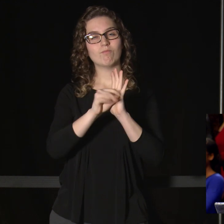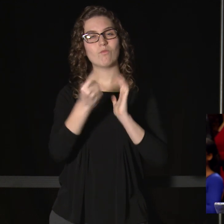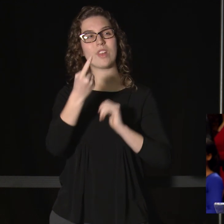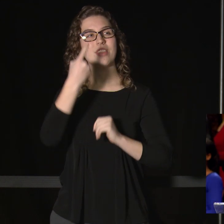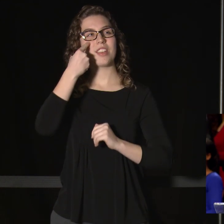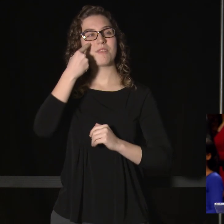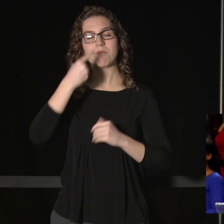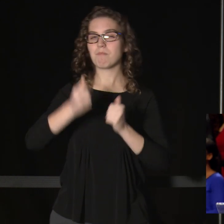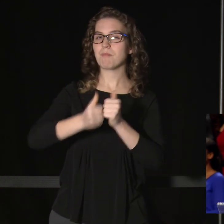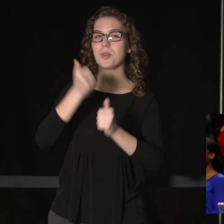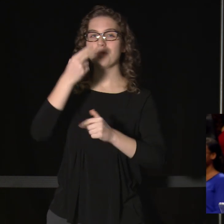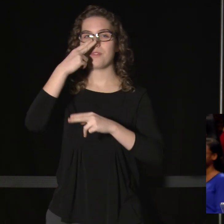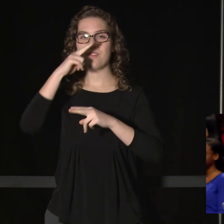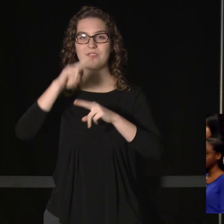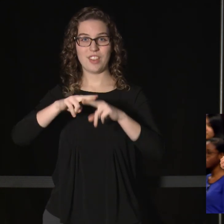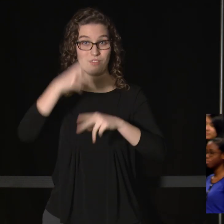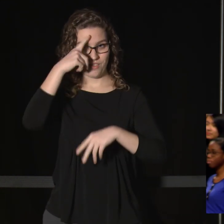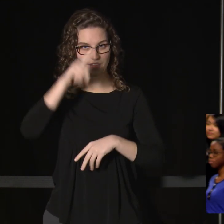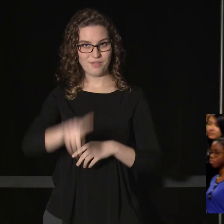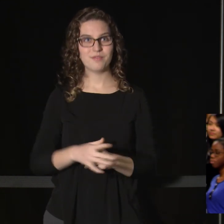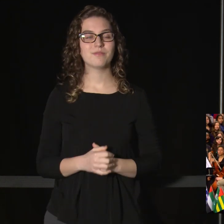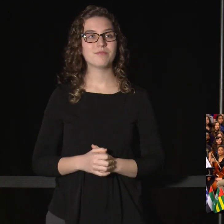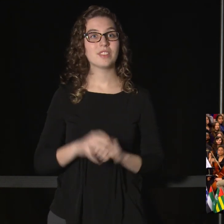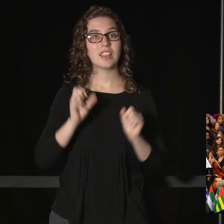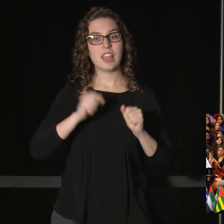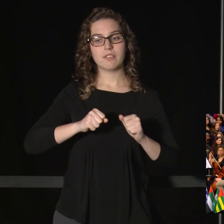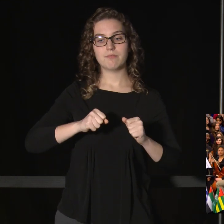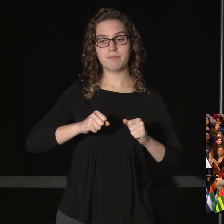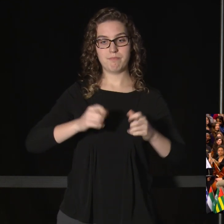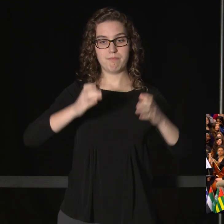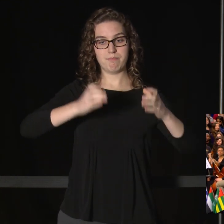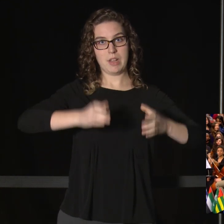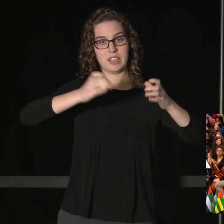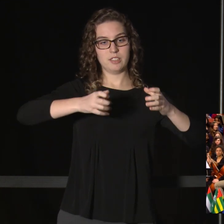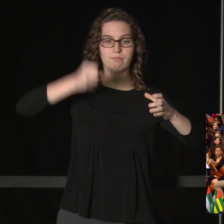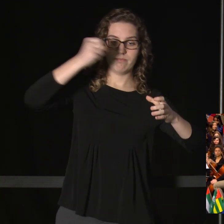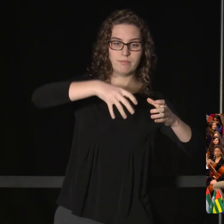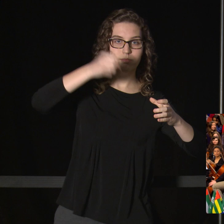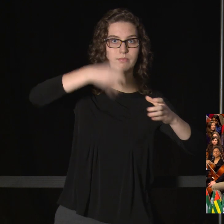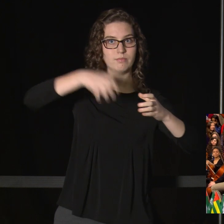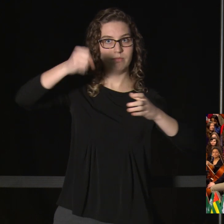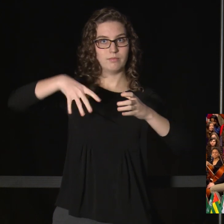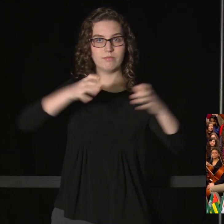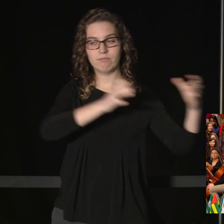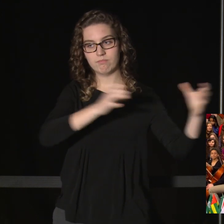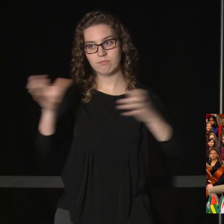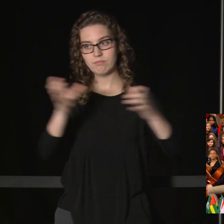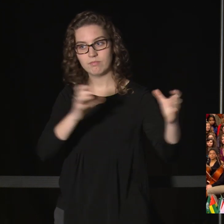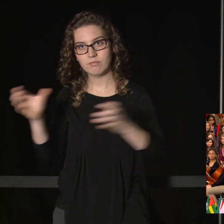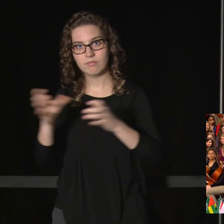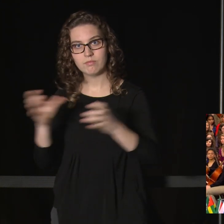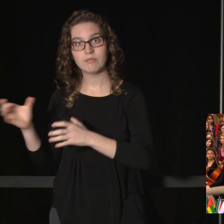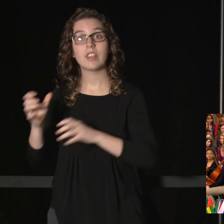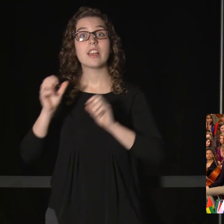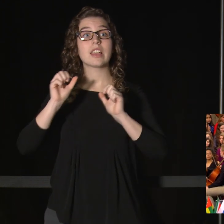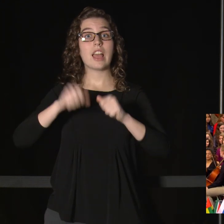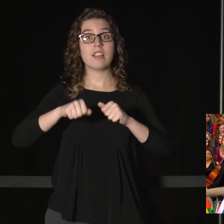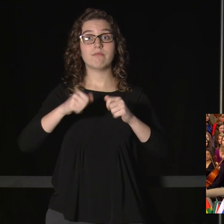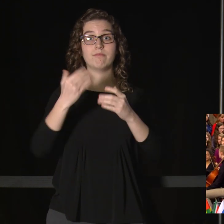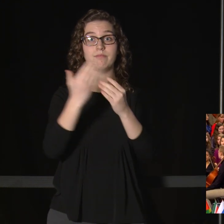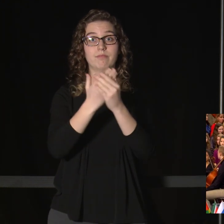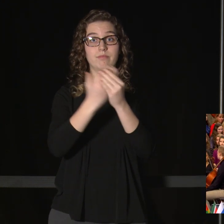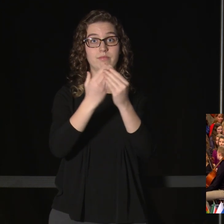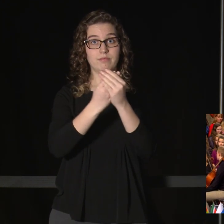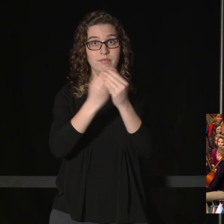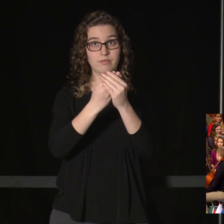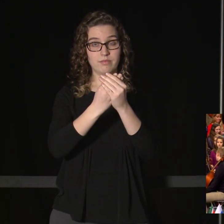for you. So 1, you can drop money into the buckets that will be passed around. 2, you can put money into the envelope that was